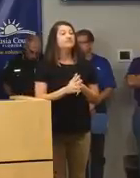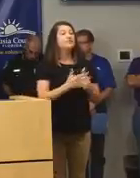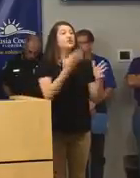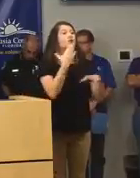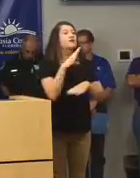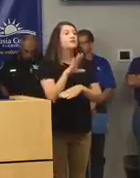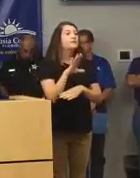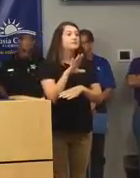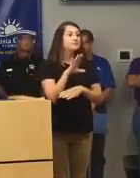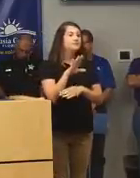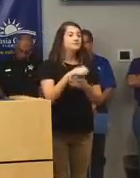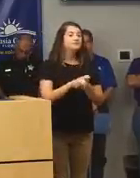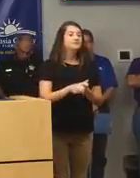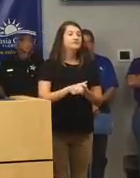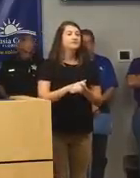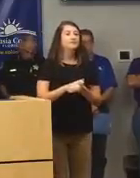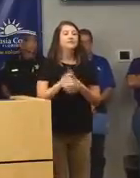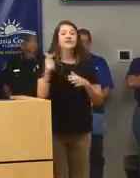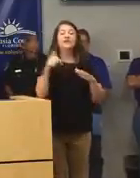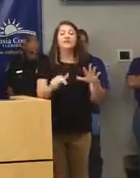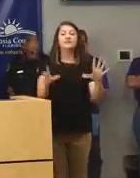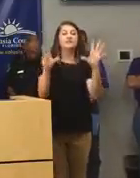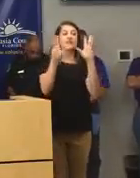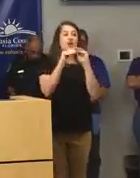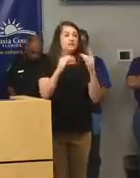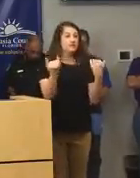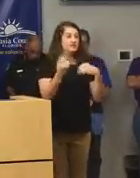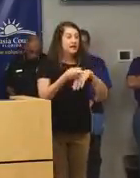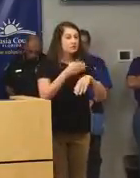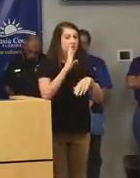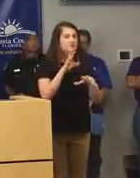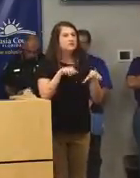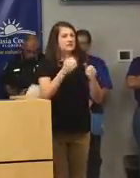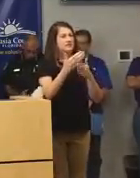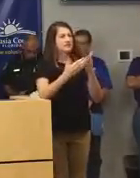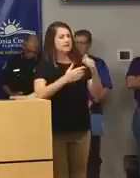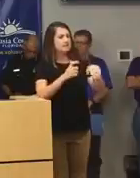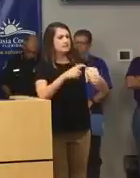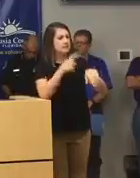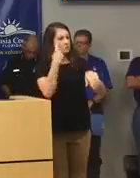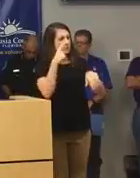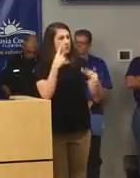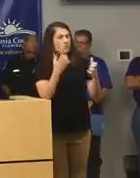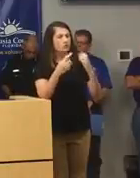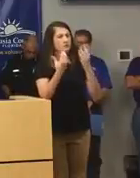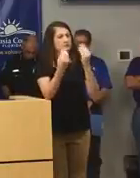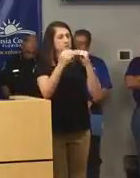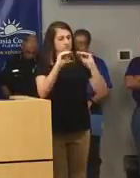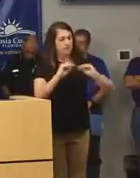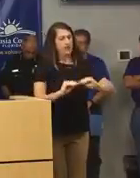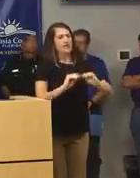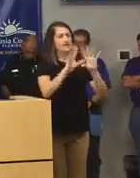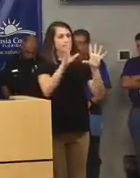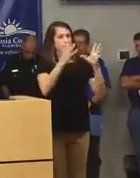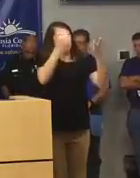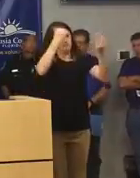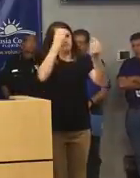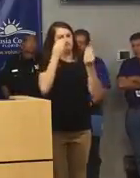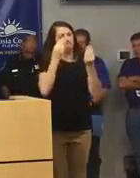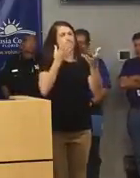Good afternoon. This press conference today will take a little bit of time because we're going to try and be as thorough as we can to give you